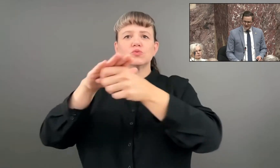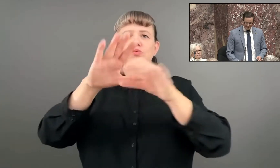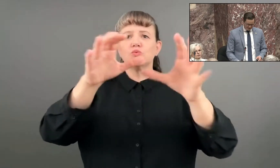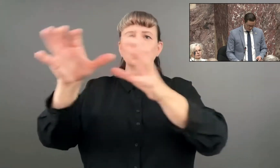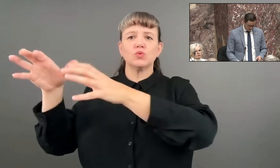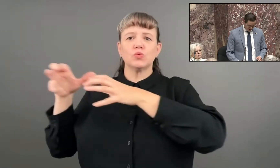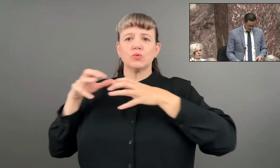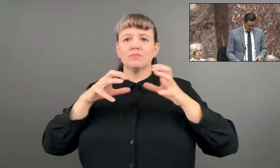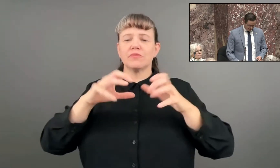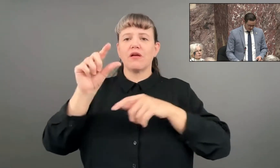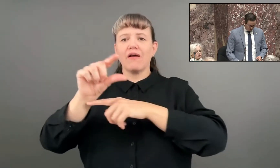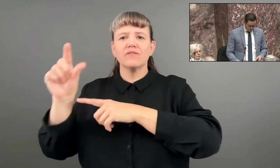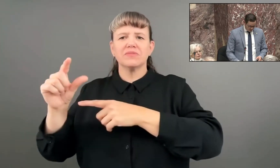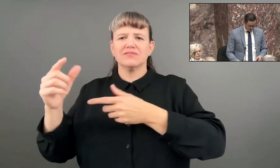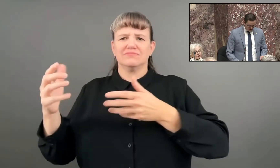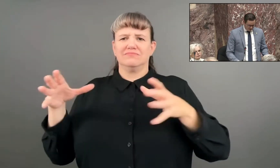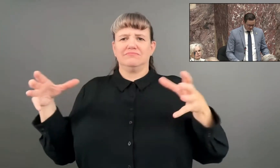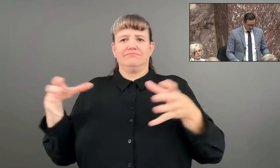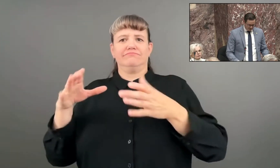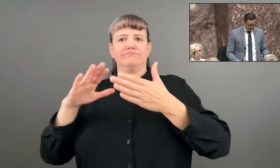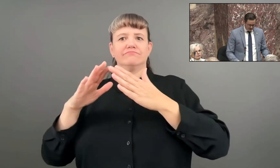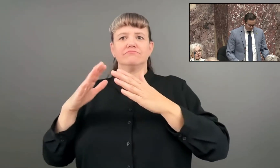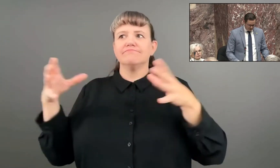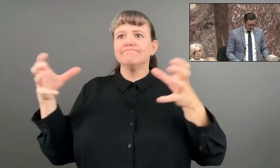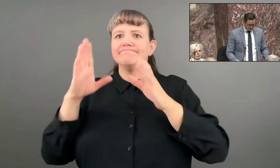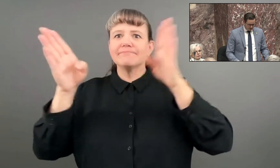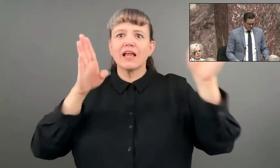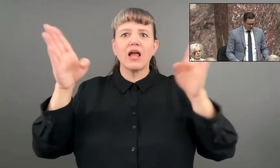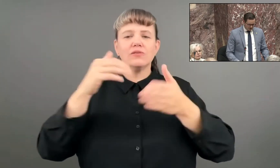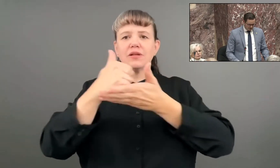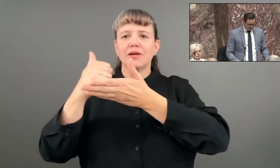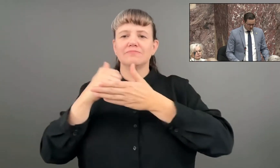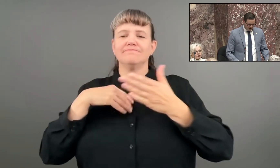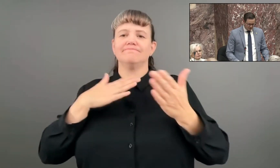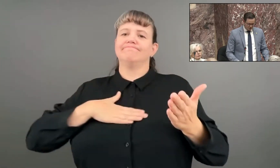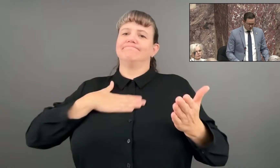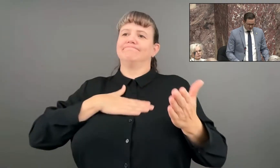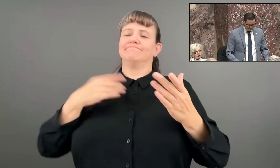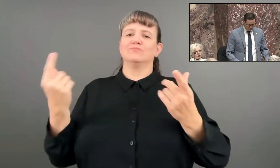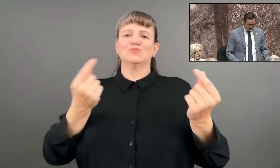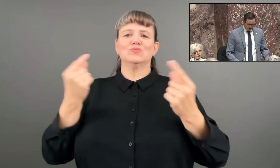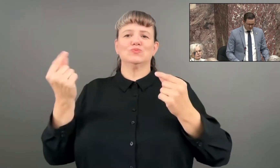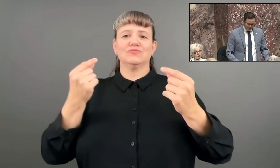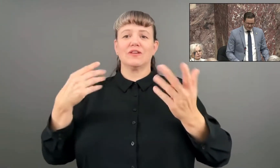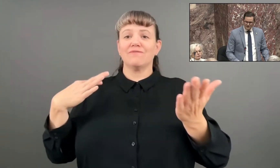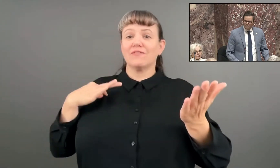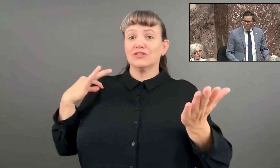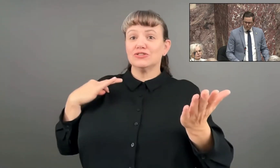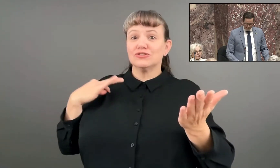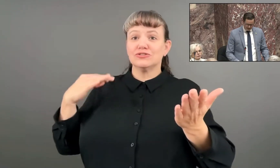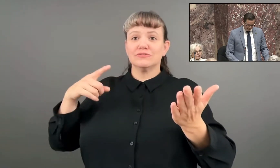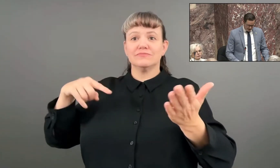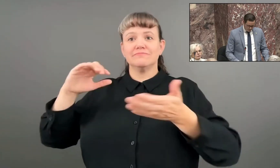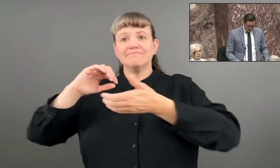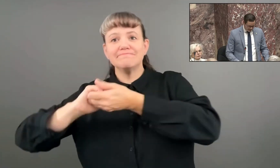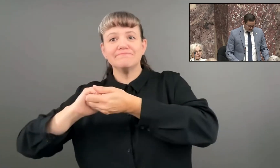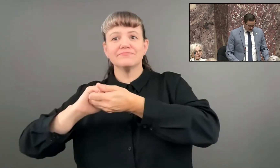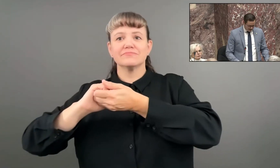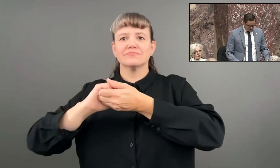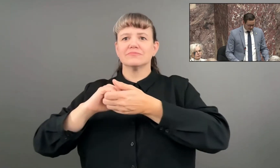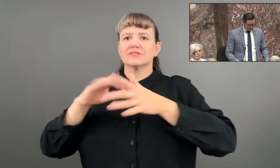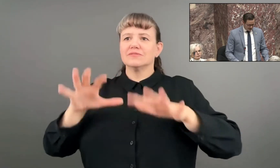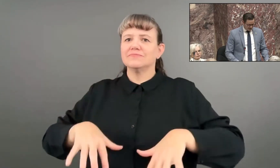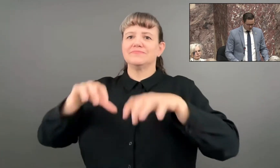of Mackenzie. Through partnerships and volunteer energy, they've built multi-use trails, hosted outdoor events, and promoted